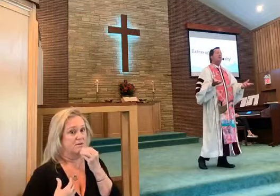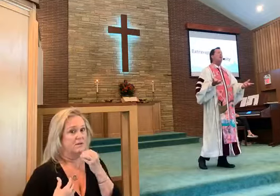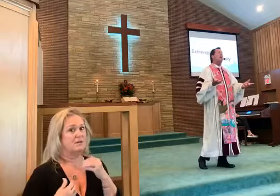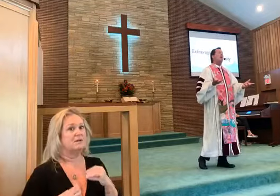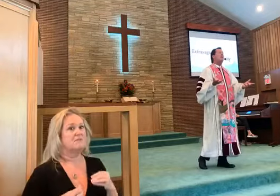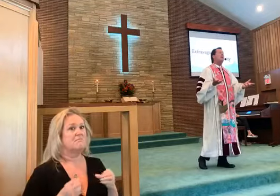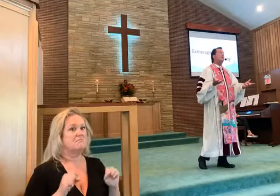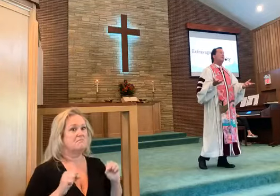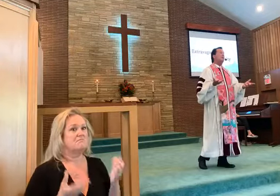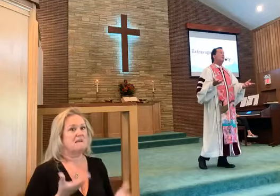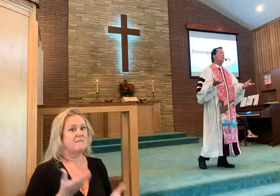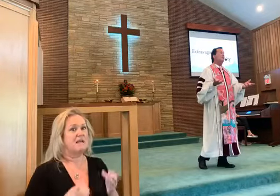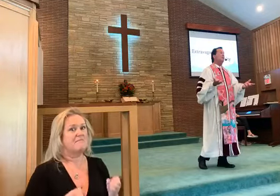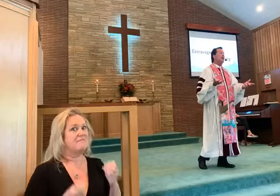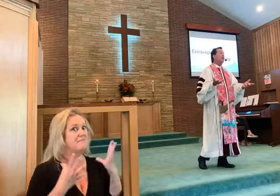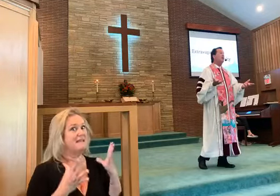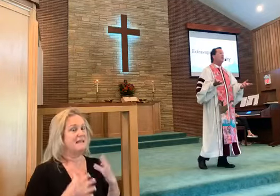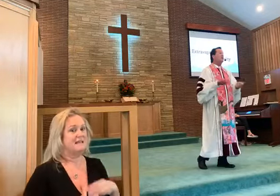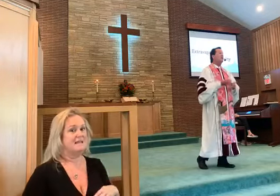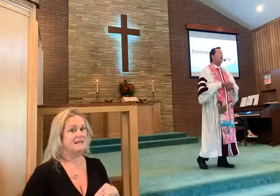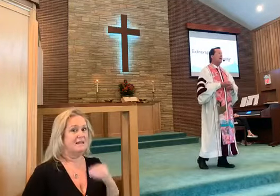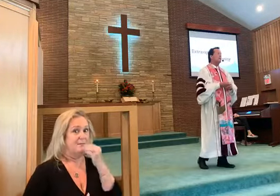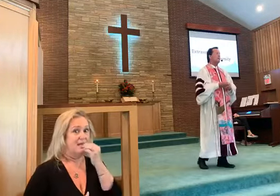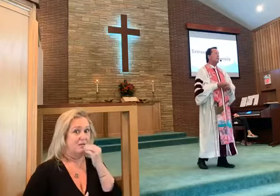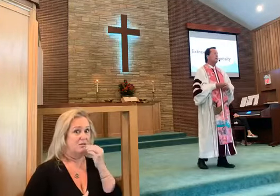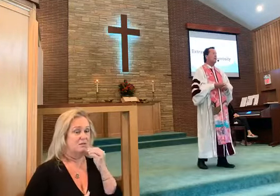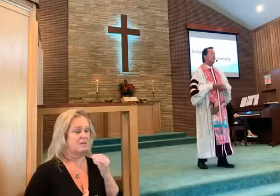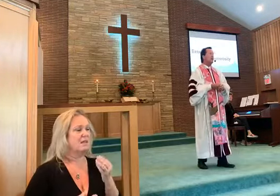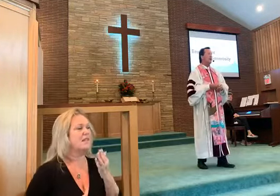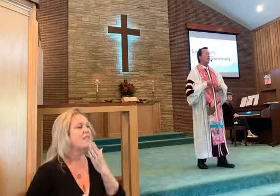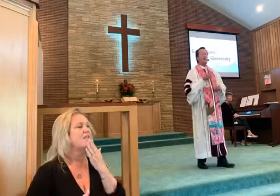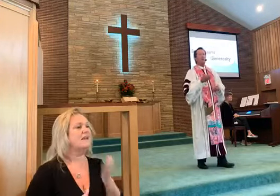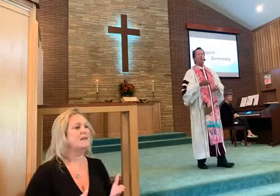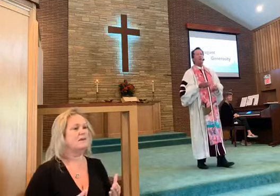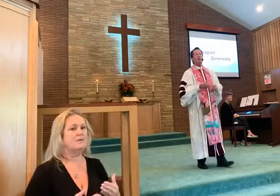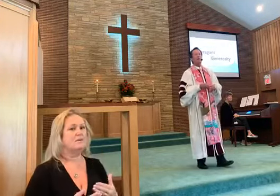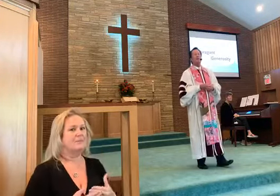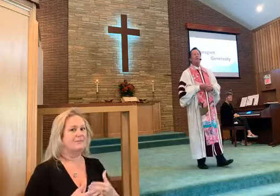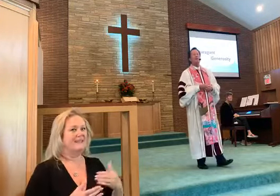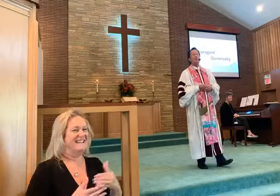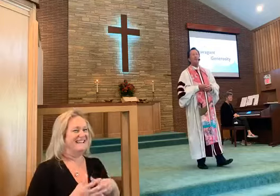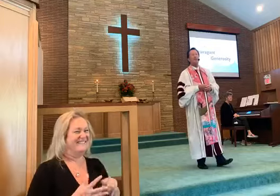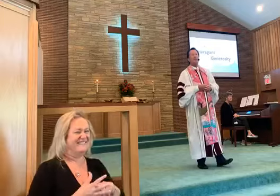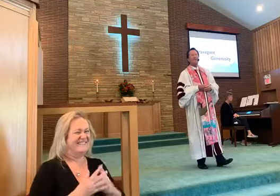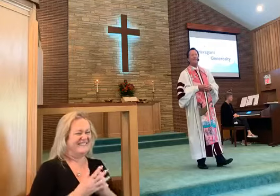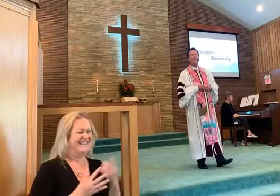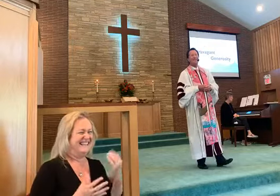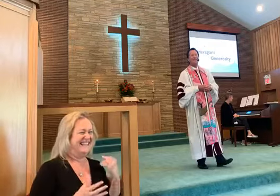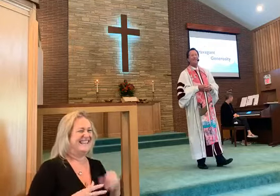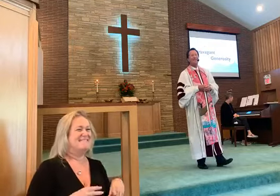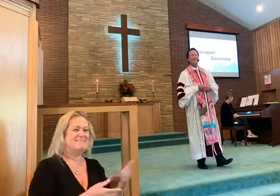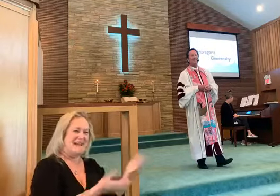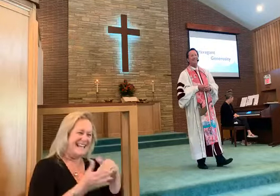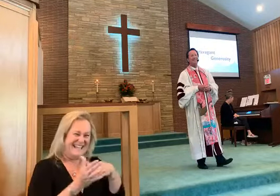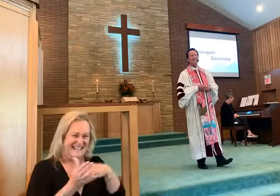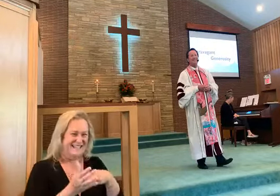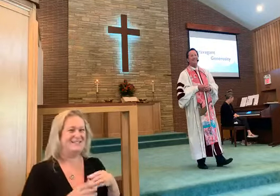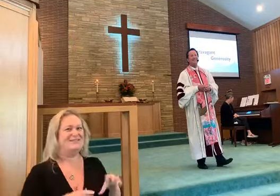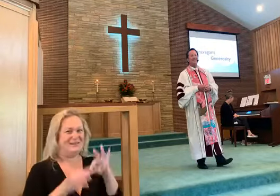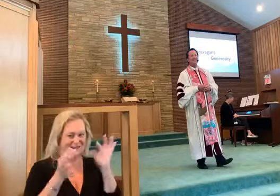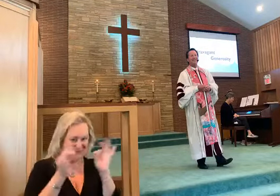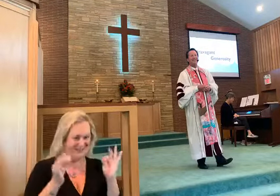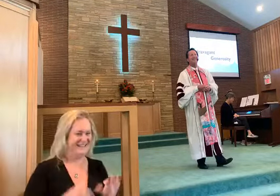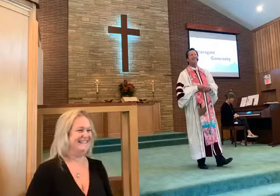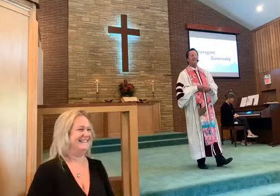will probably have many meals. Thank you in advance. Now back to our regularly scheduled program.